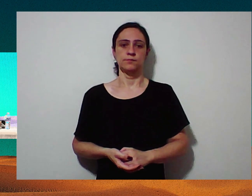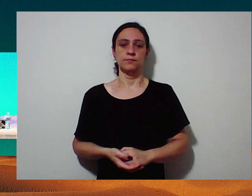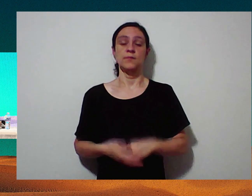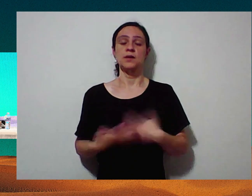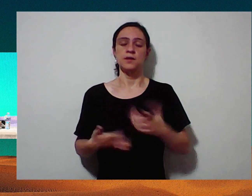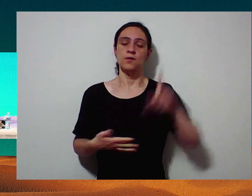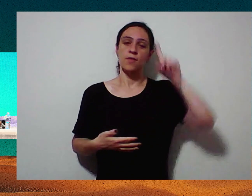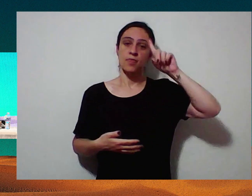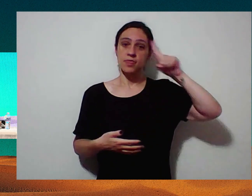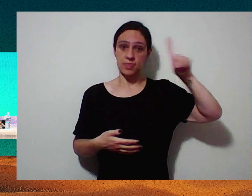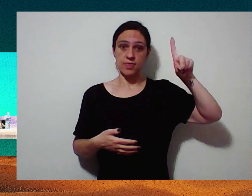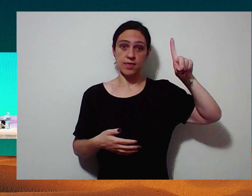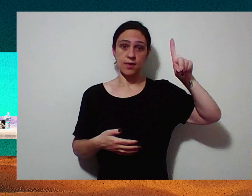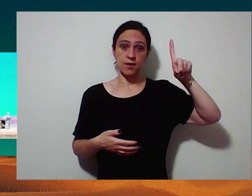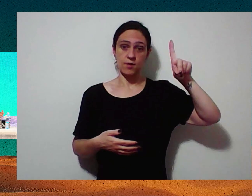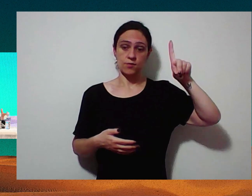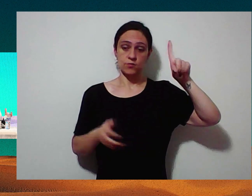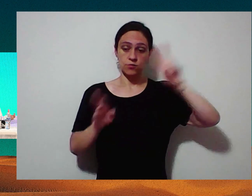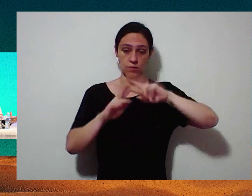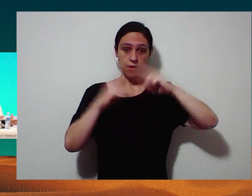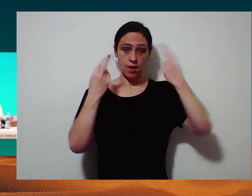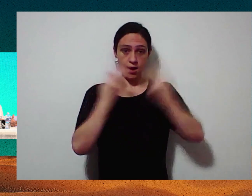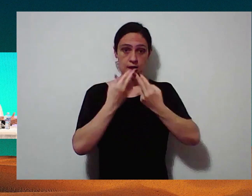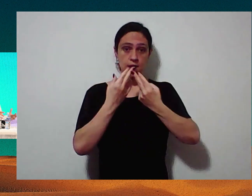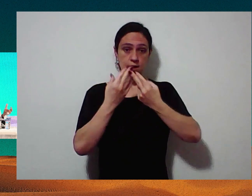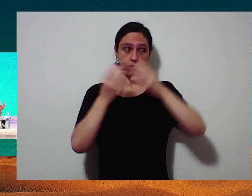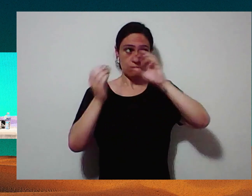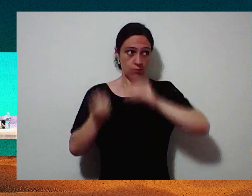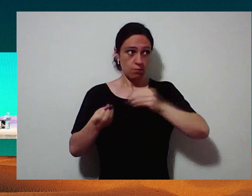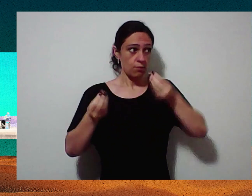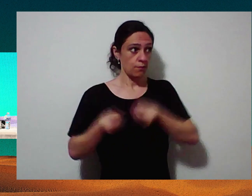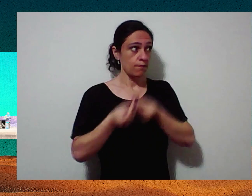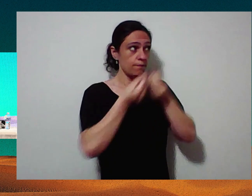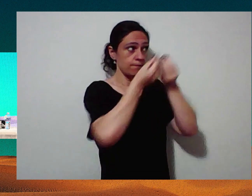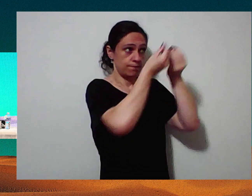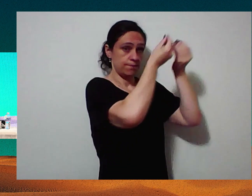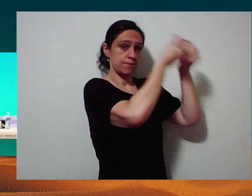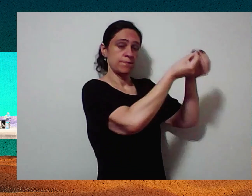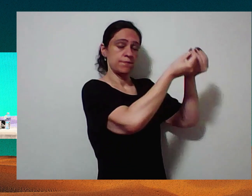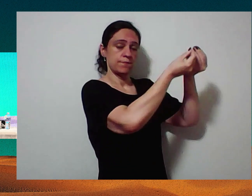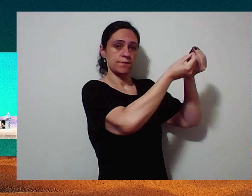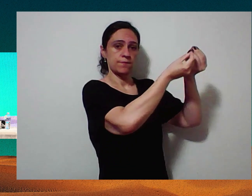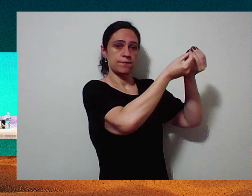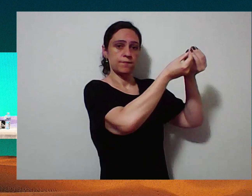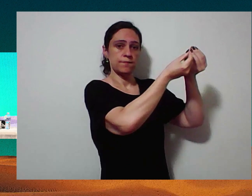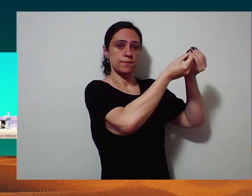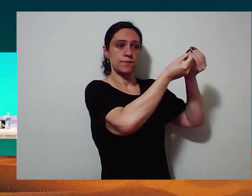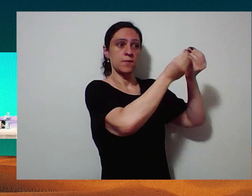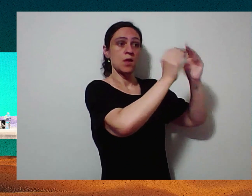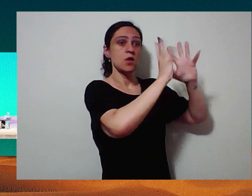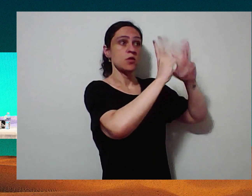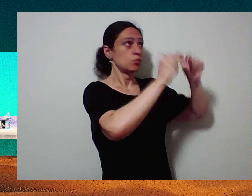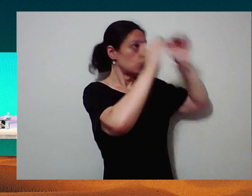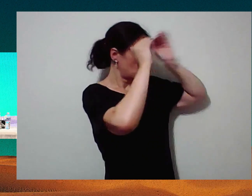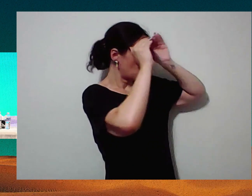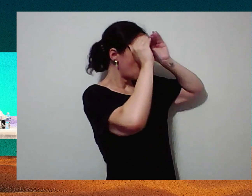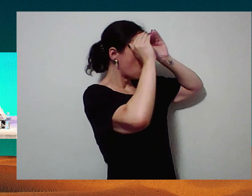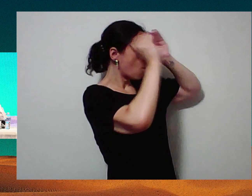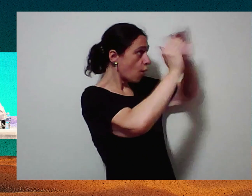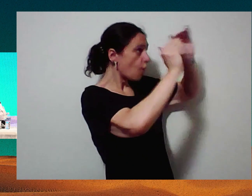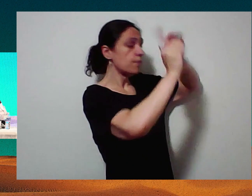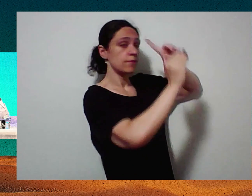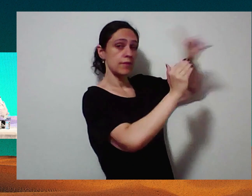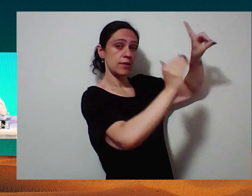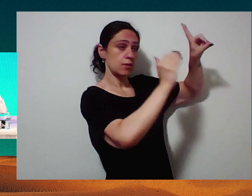Filho. And at the end, God will take the kingdom from his Son, Tudo estará debaixo do encabeçamento de Deus. and everything will